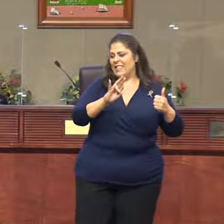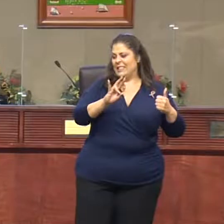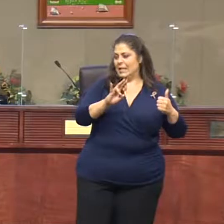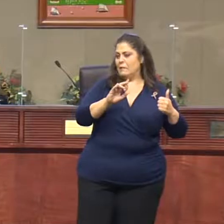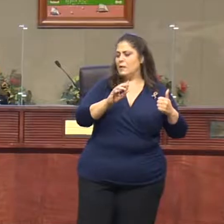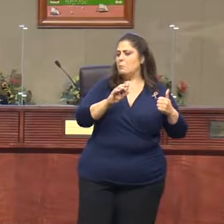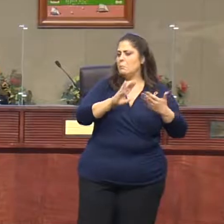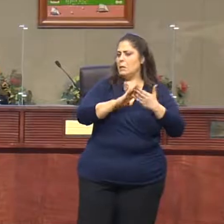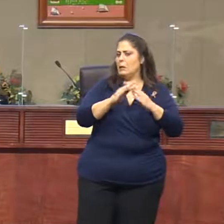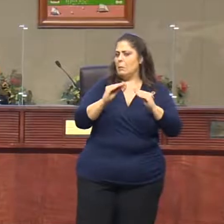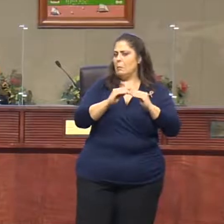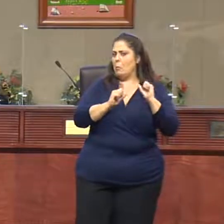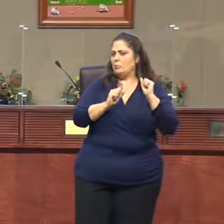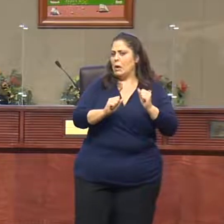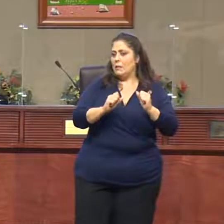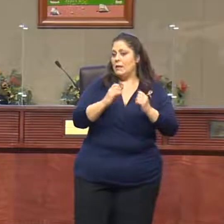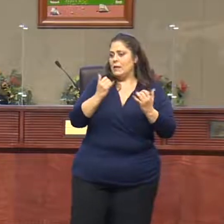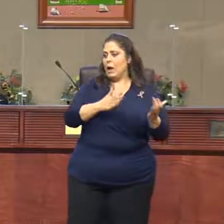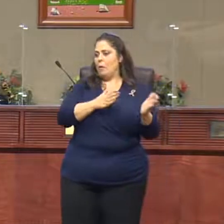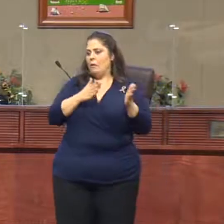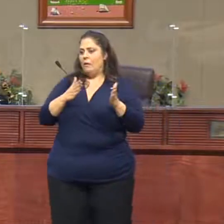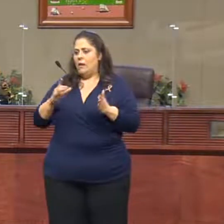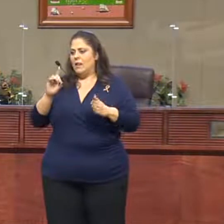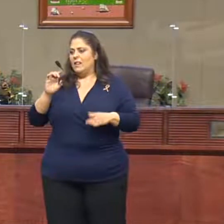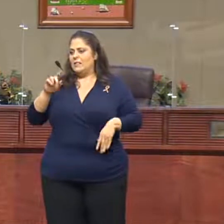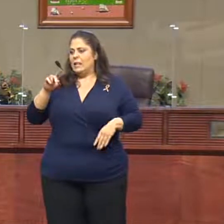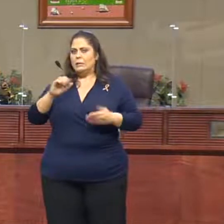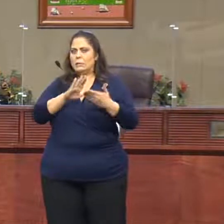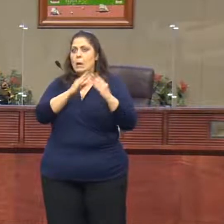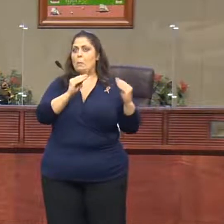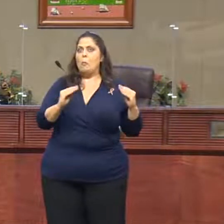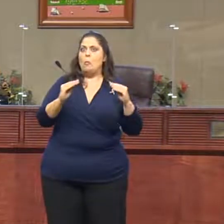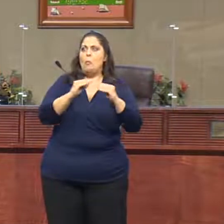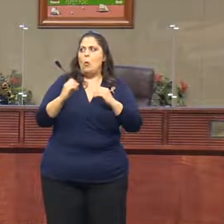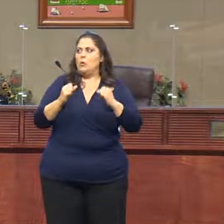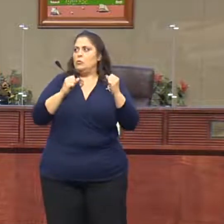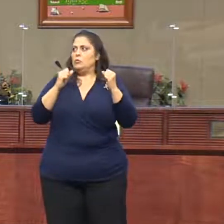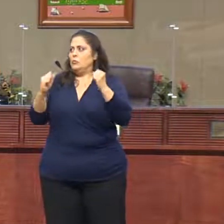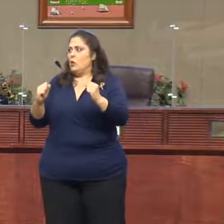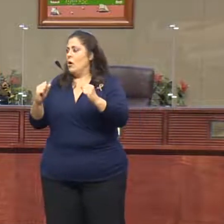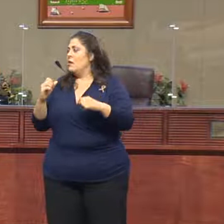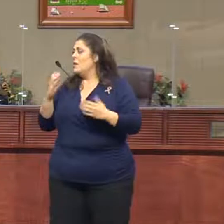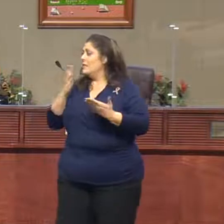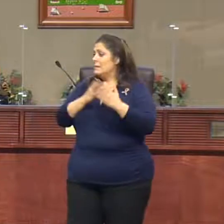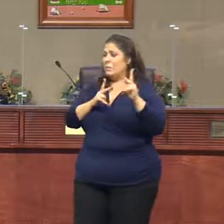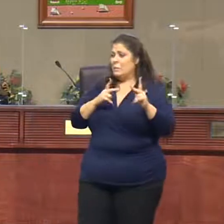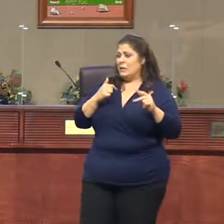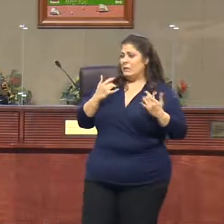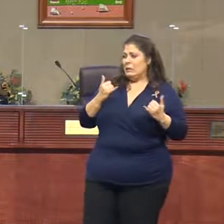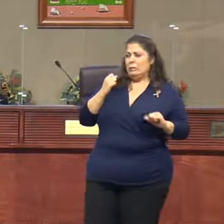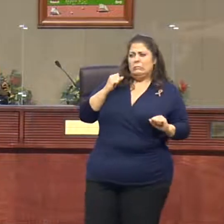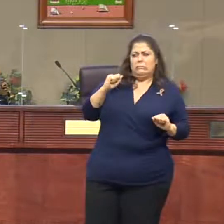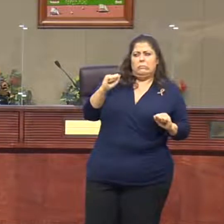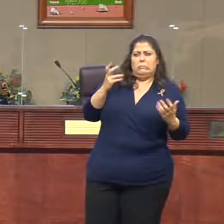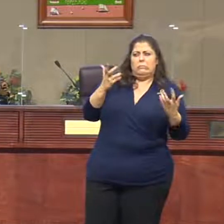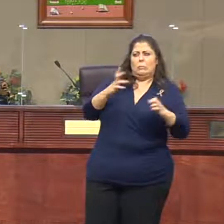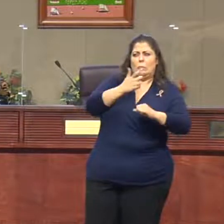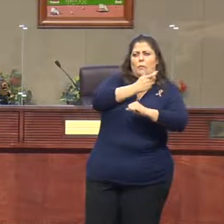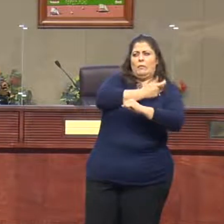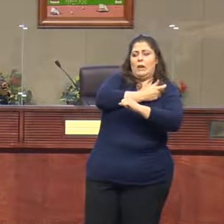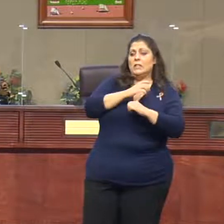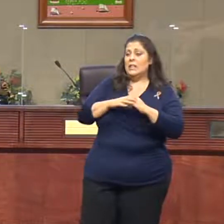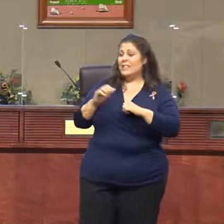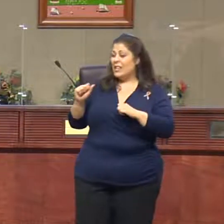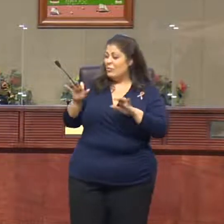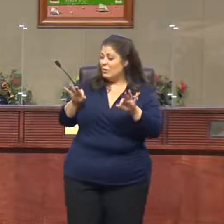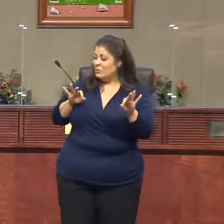Delta likely becoming the dominant variant. For those people who are still hesitant to get vaccinated, can you kind of speak to the likelihood of this